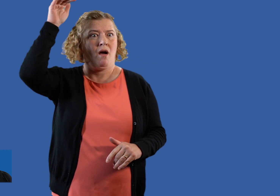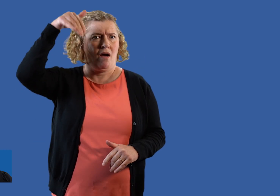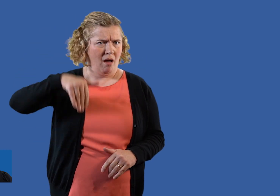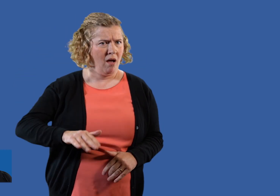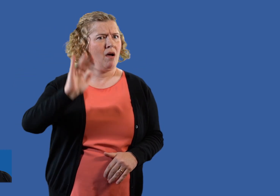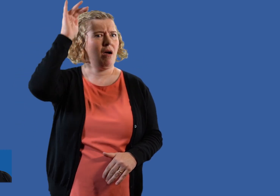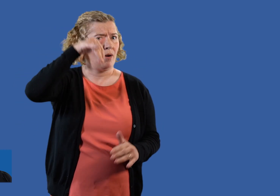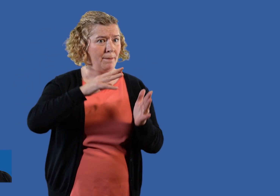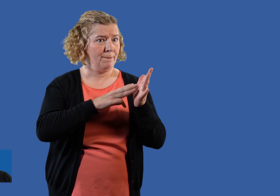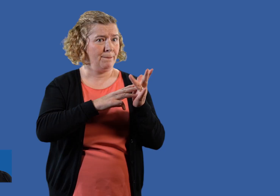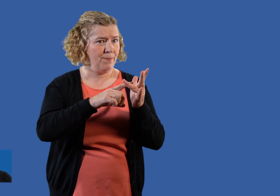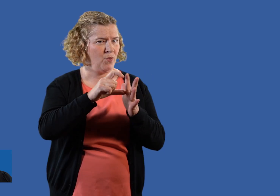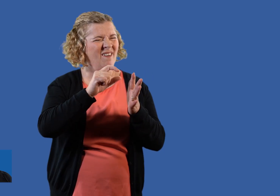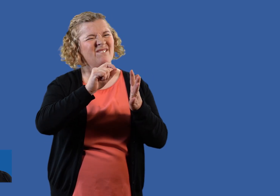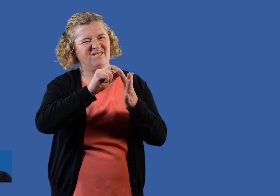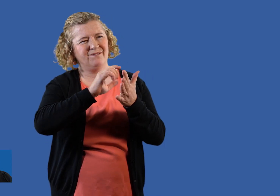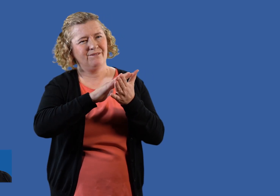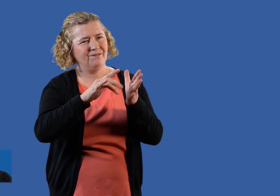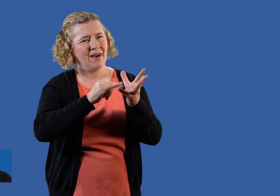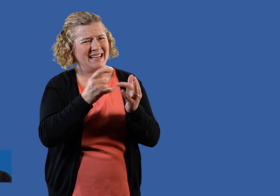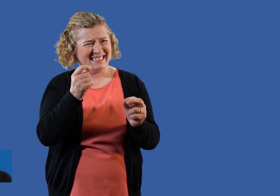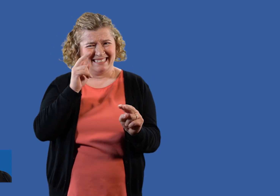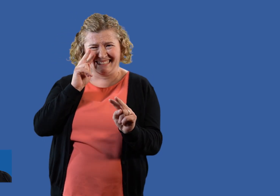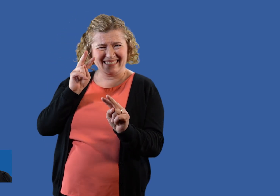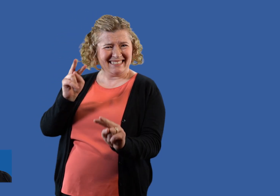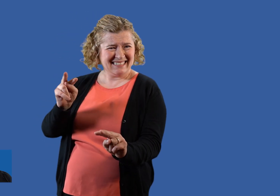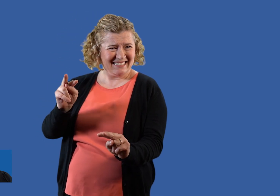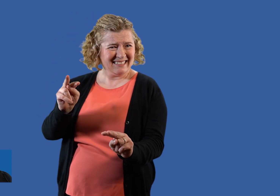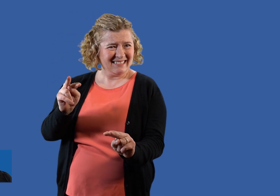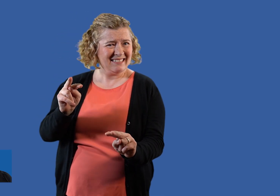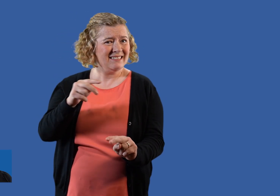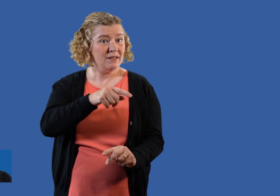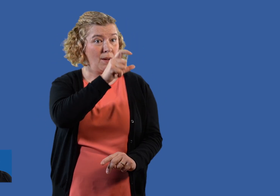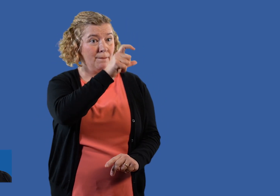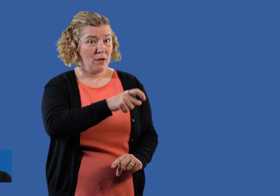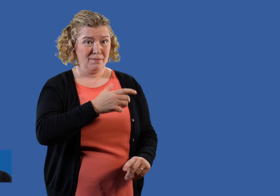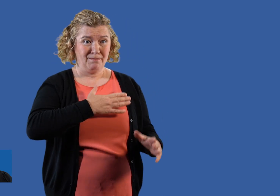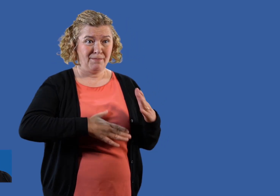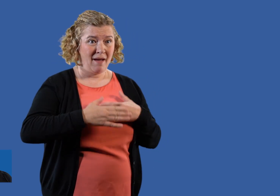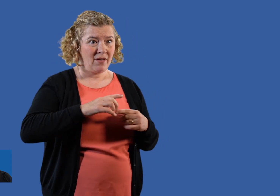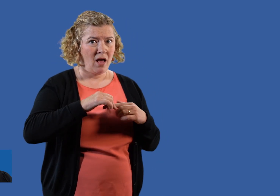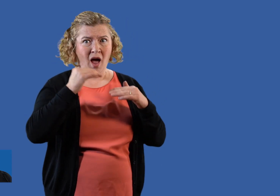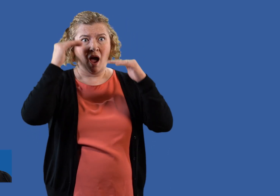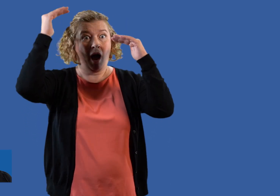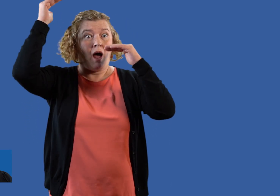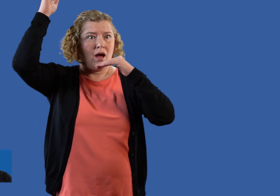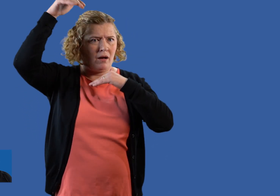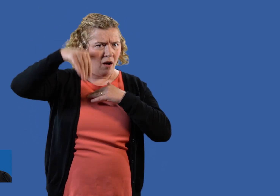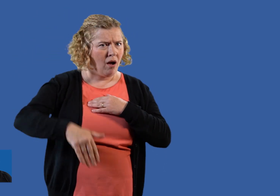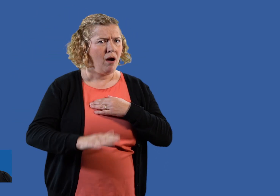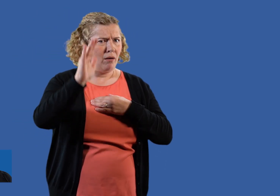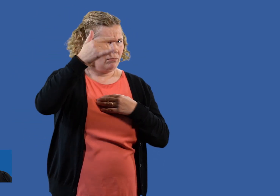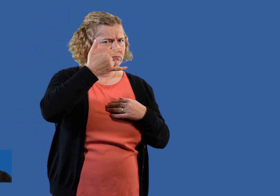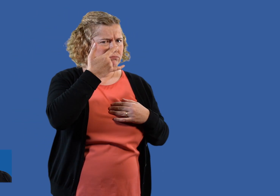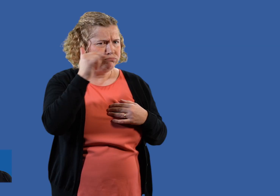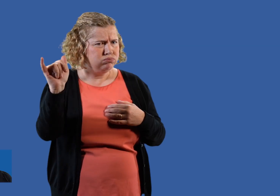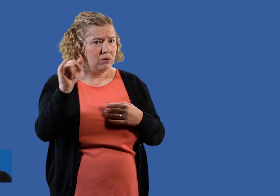over. The phases are clear and the behaviour shifts in mood are extreme. They quickly escalates until they're out of